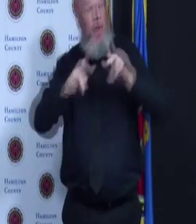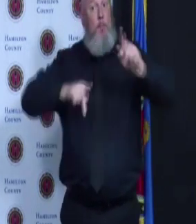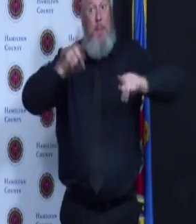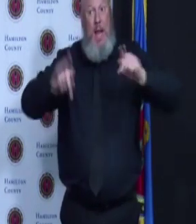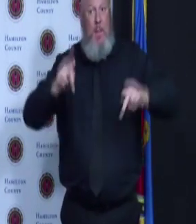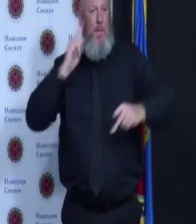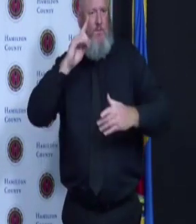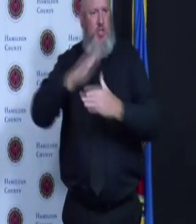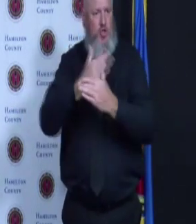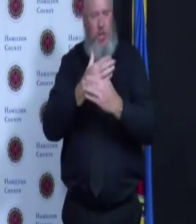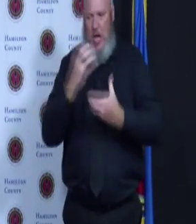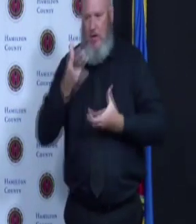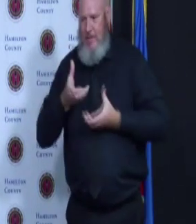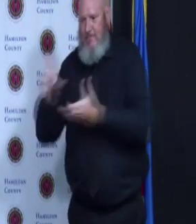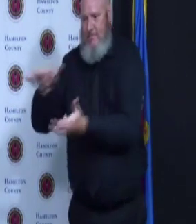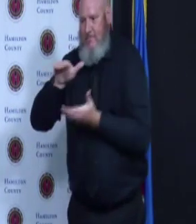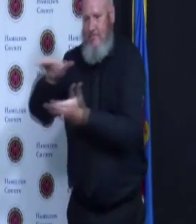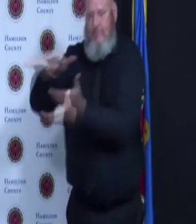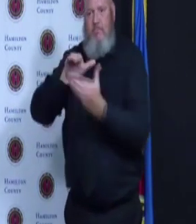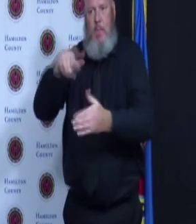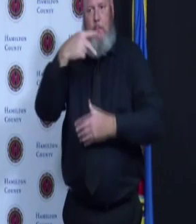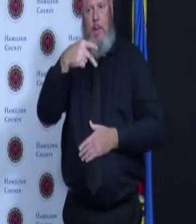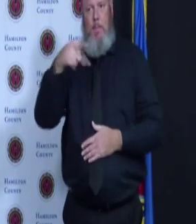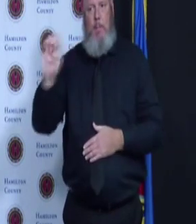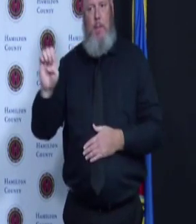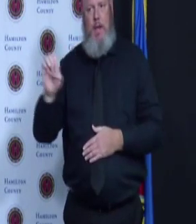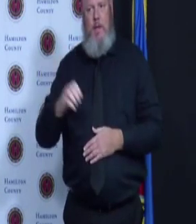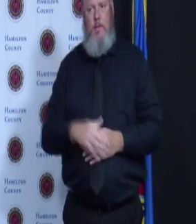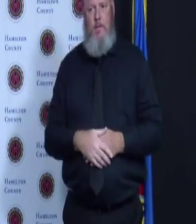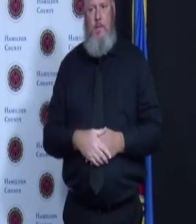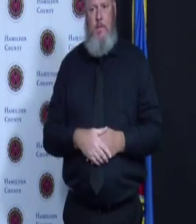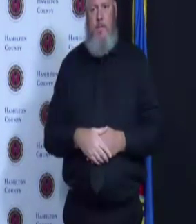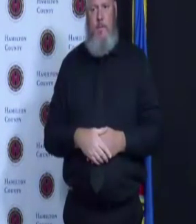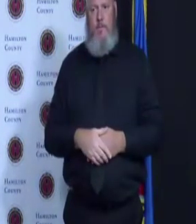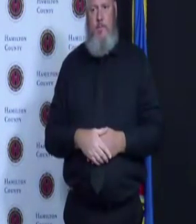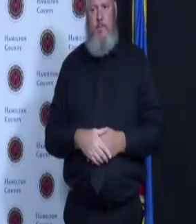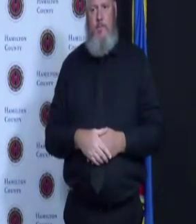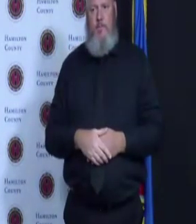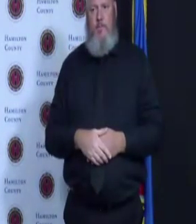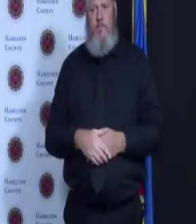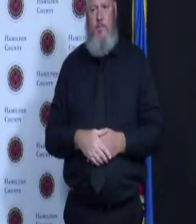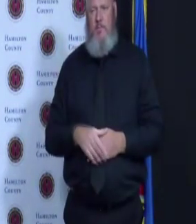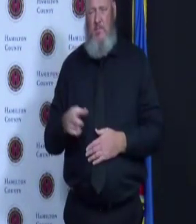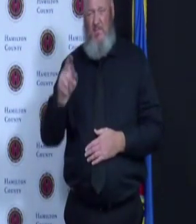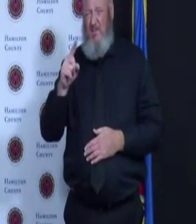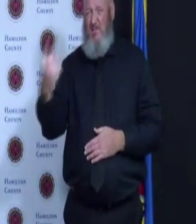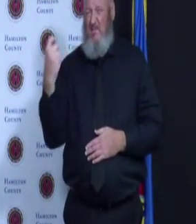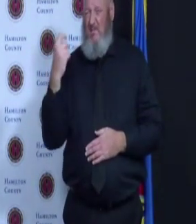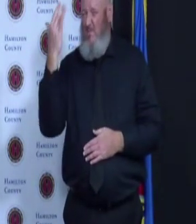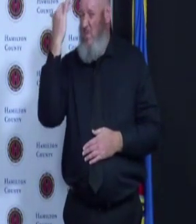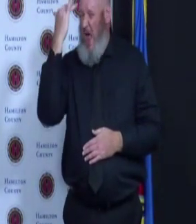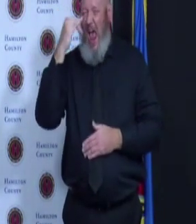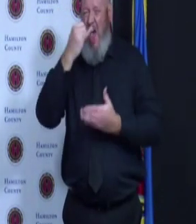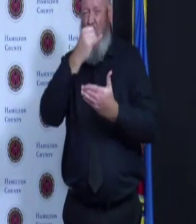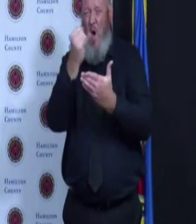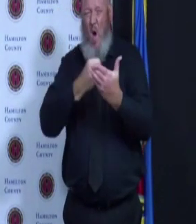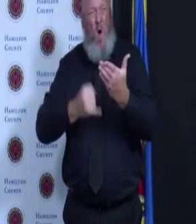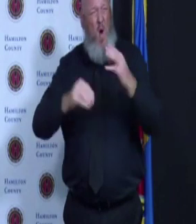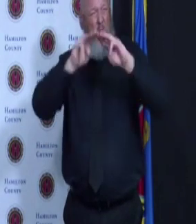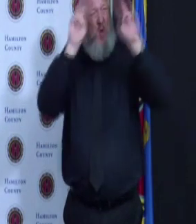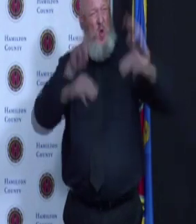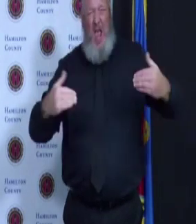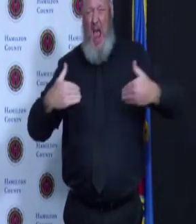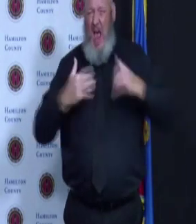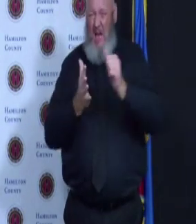it, it's like, well, why would the Art Museum have masks, for instance, or gloves? Well, they do because they deal with artifacts and